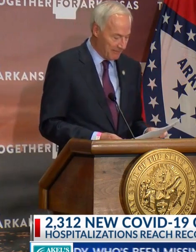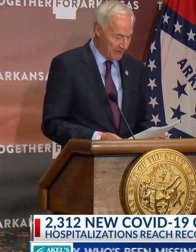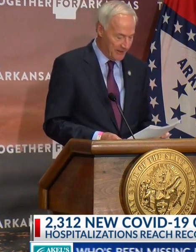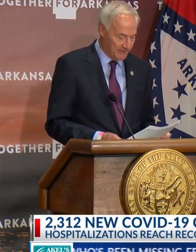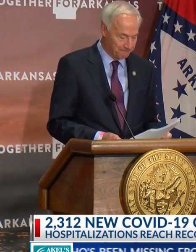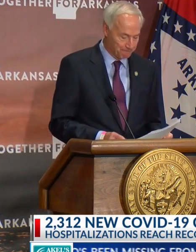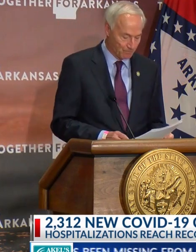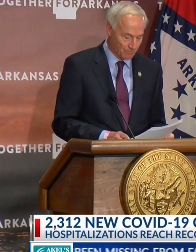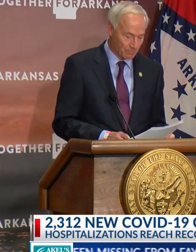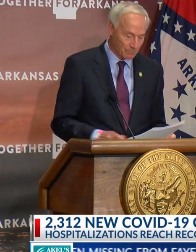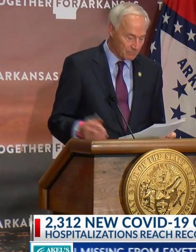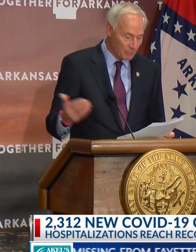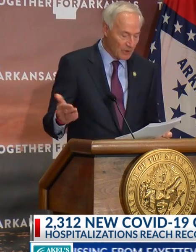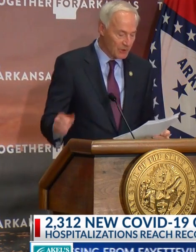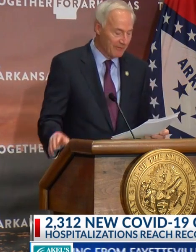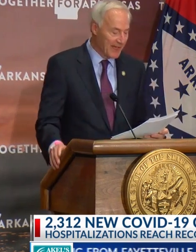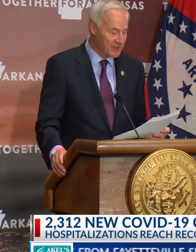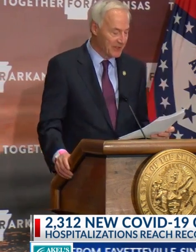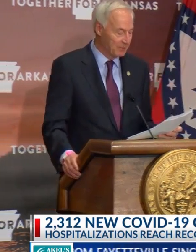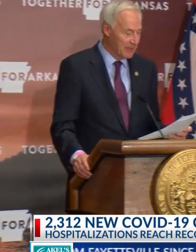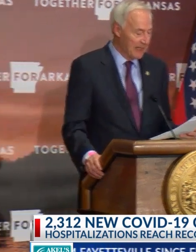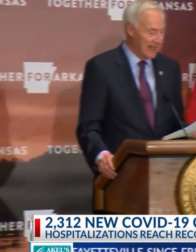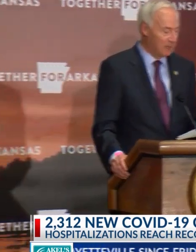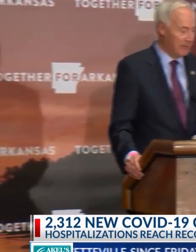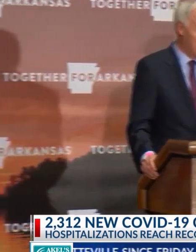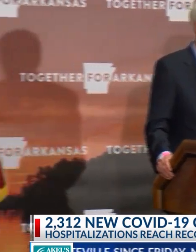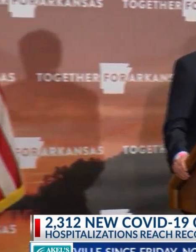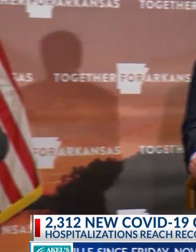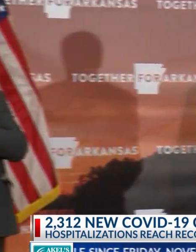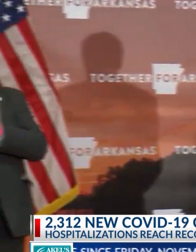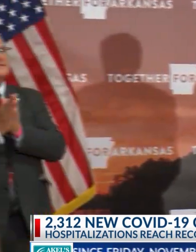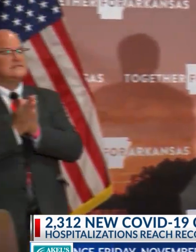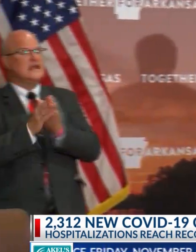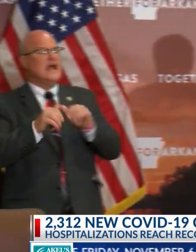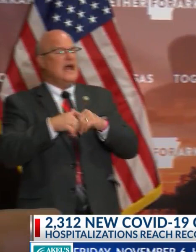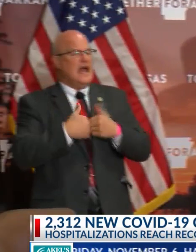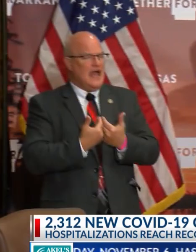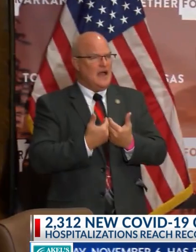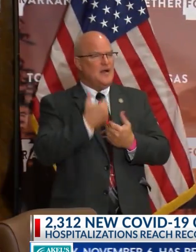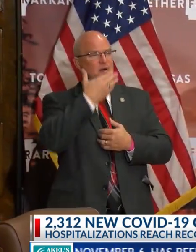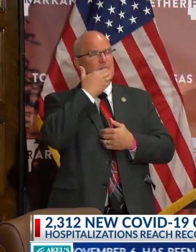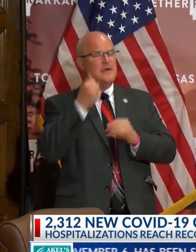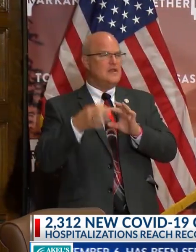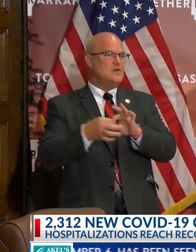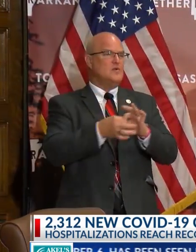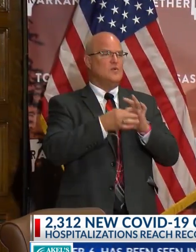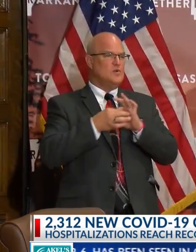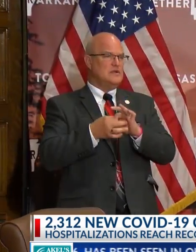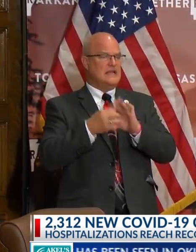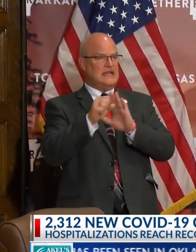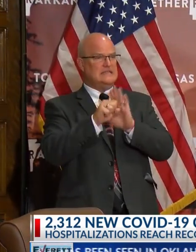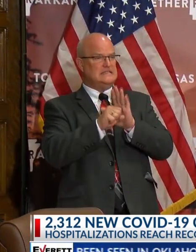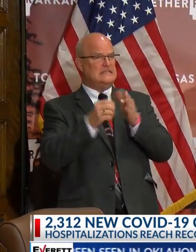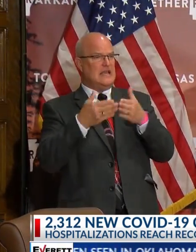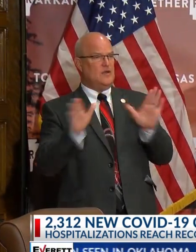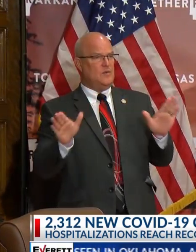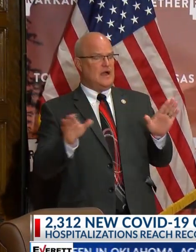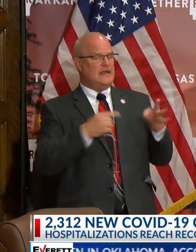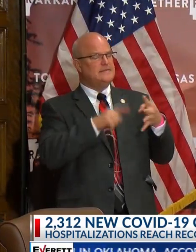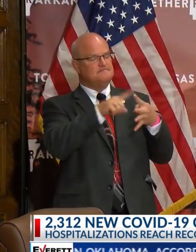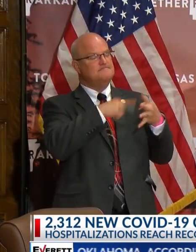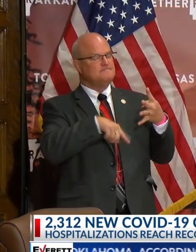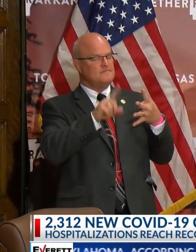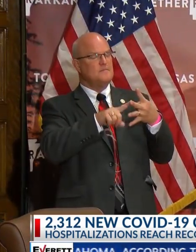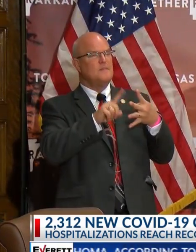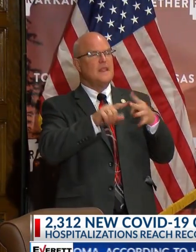We'll stop there. So I've asked them, how can we better coordinate the COVID caseload statewide? Secondly, how can the